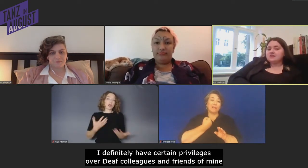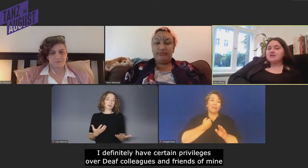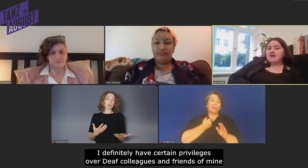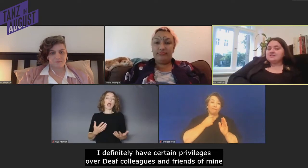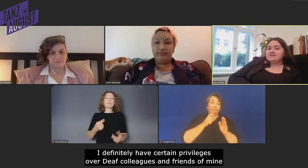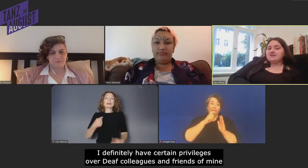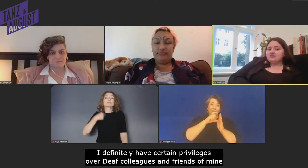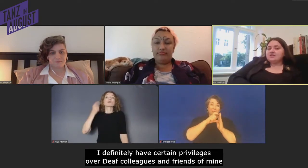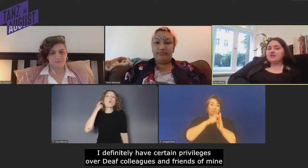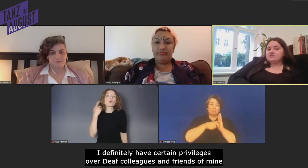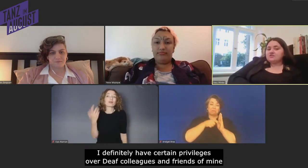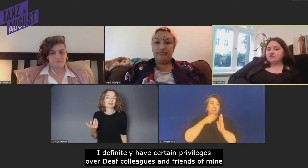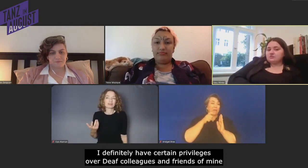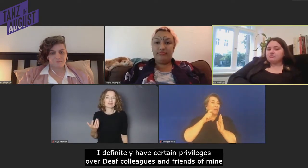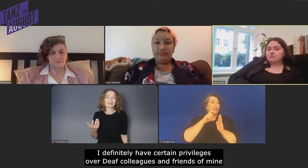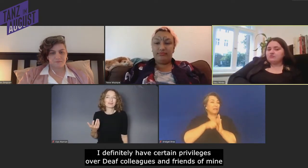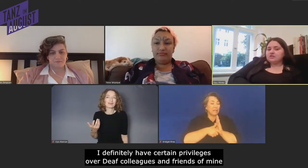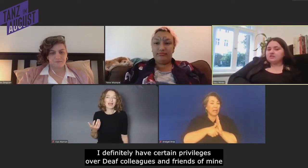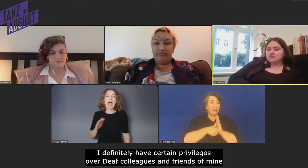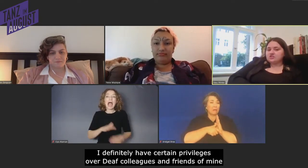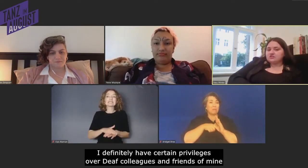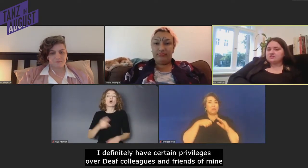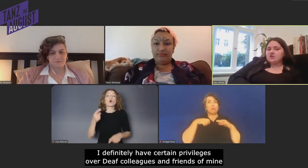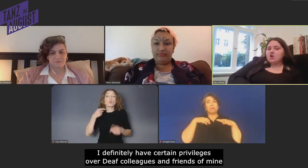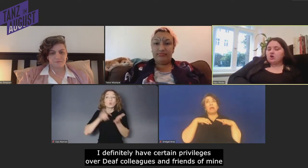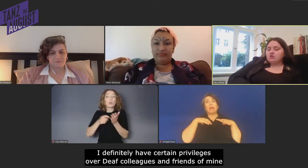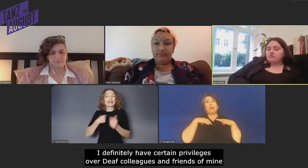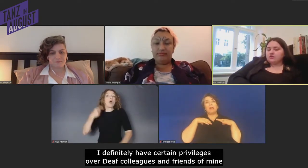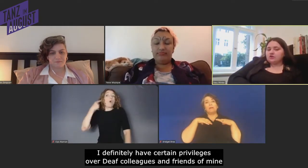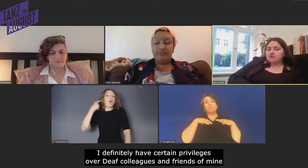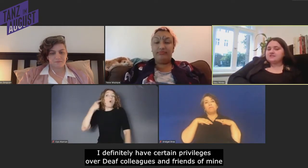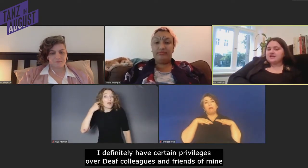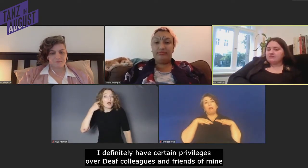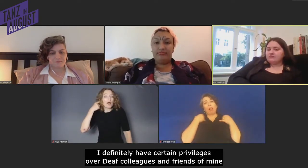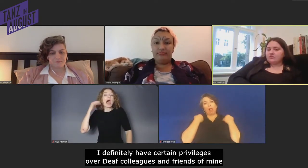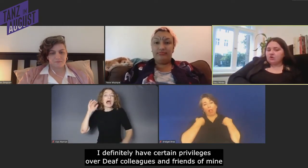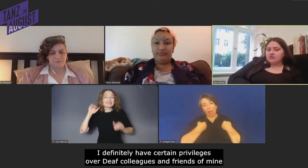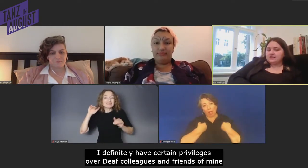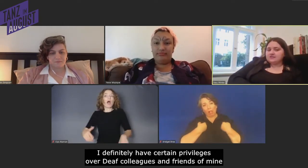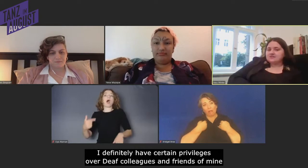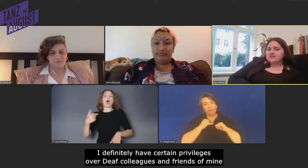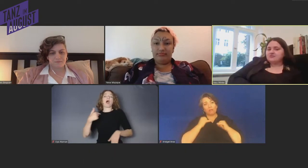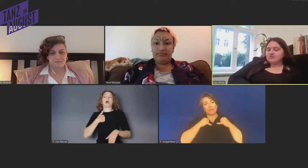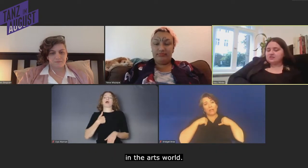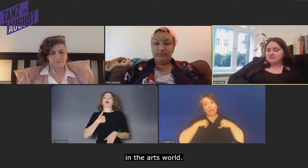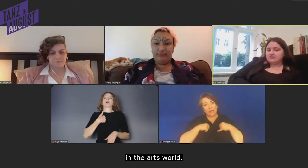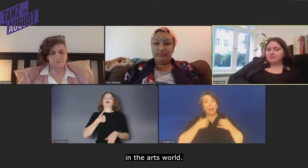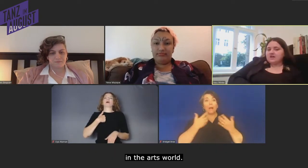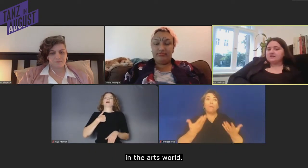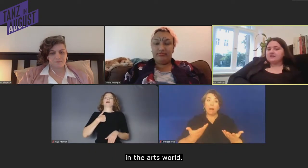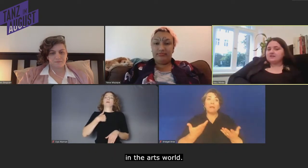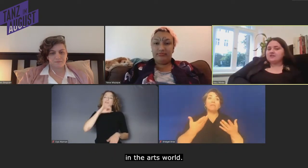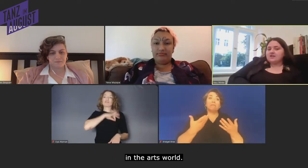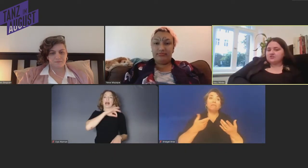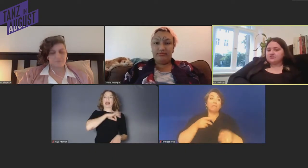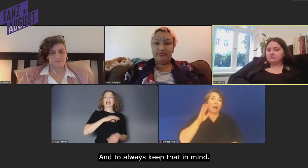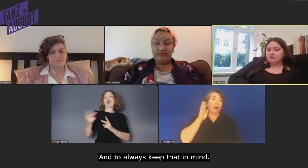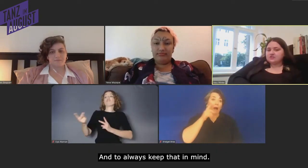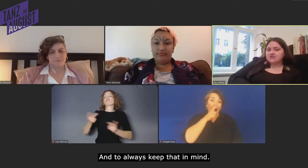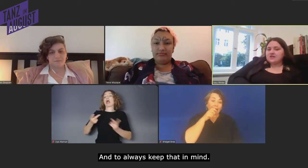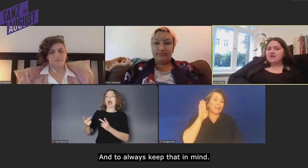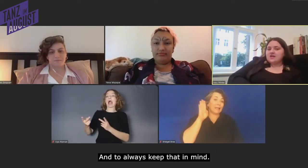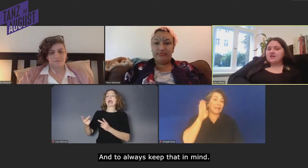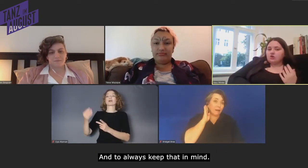person, I definitely have certain privileges over deaf colleagues and friends of mine in the arts